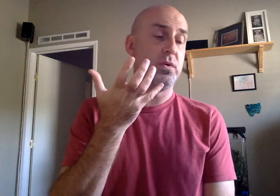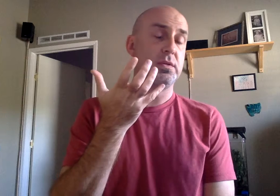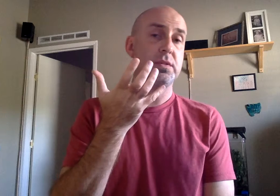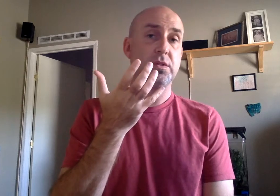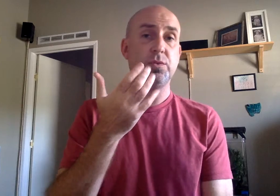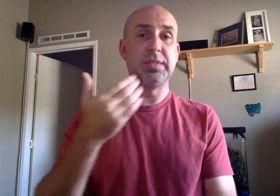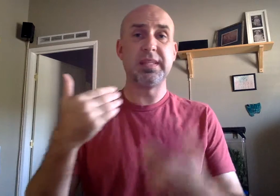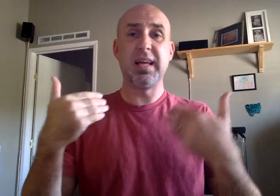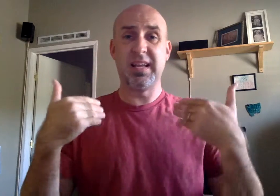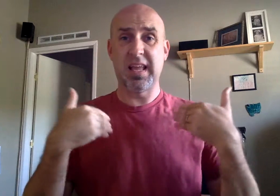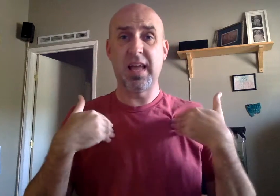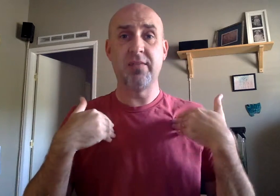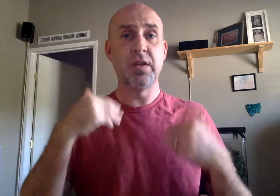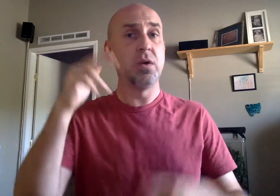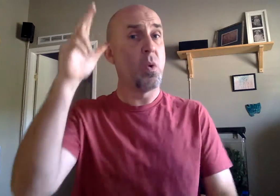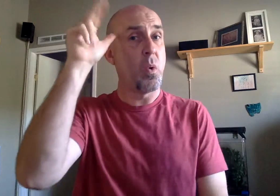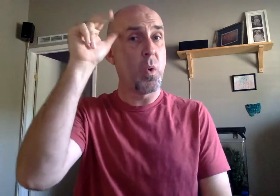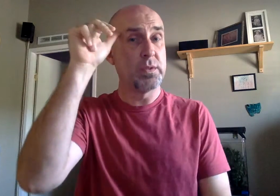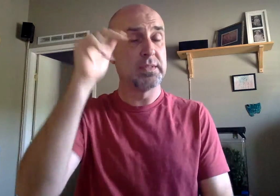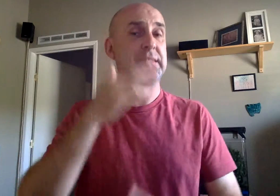horse." You would sign